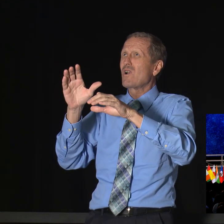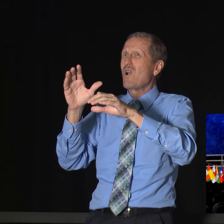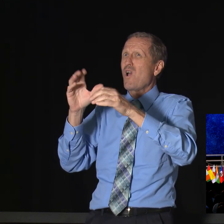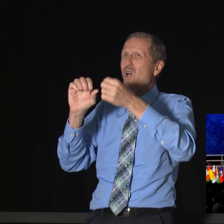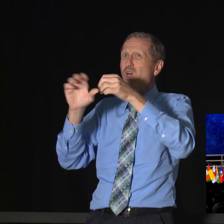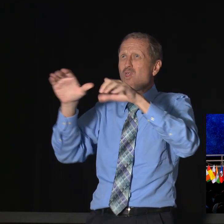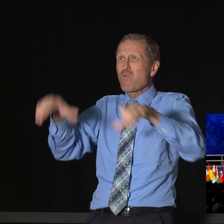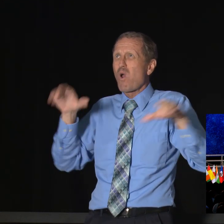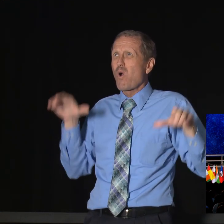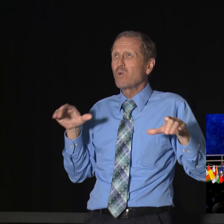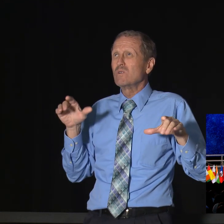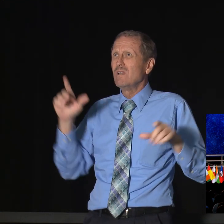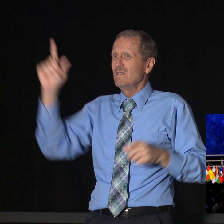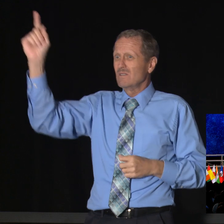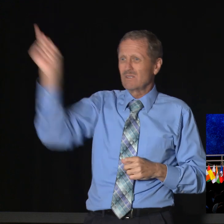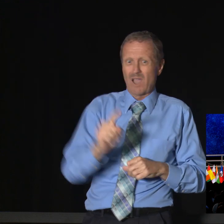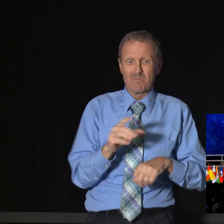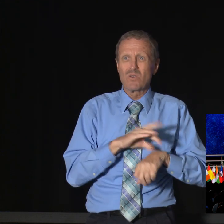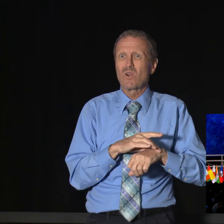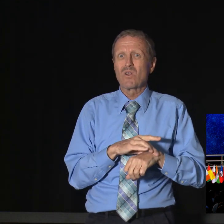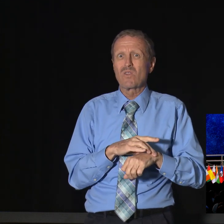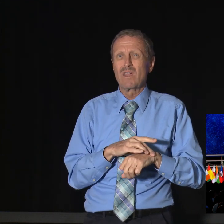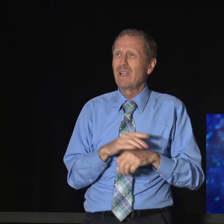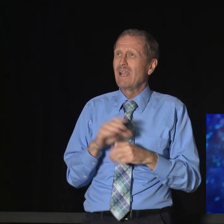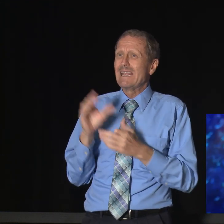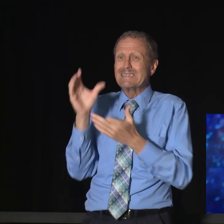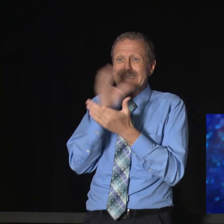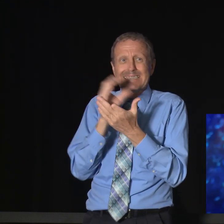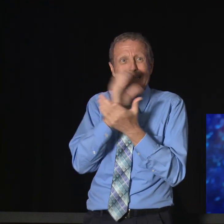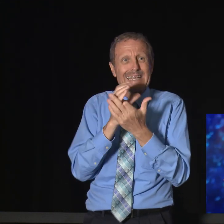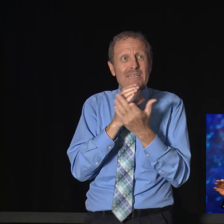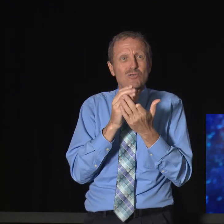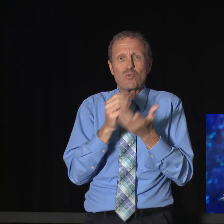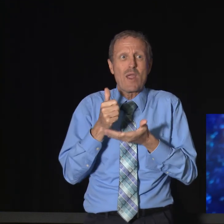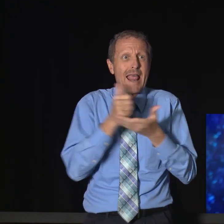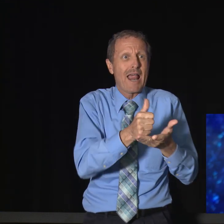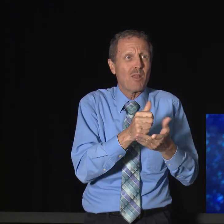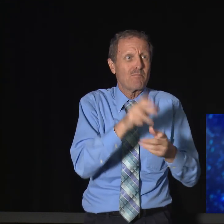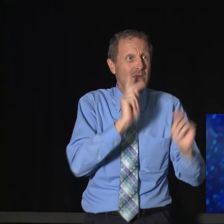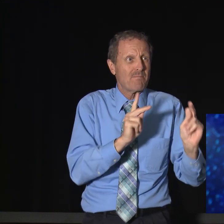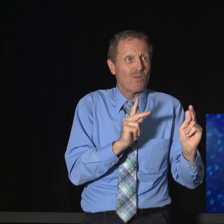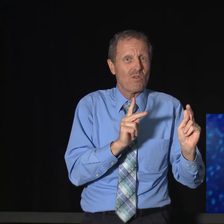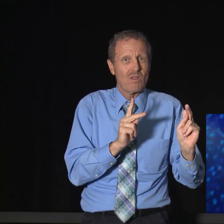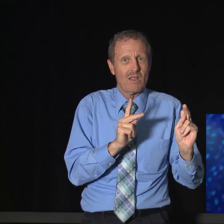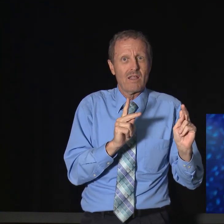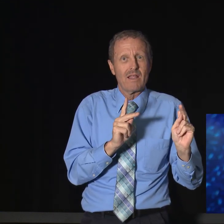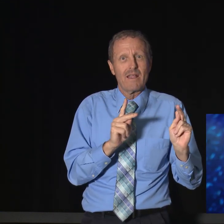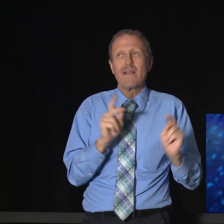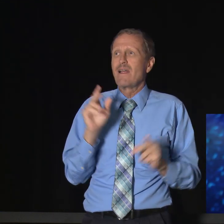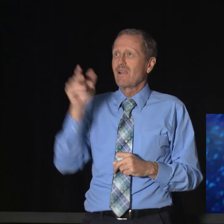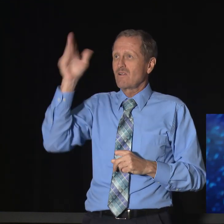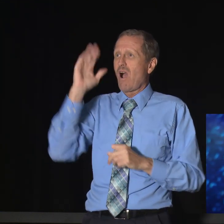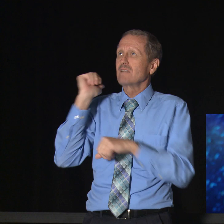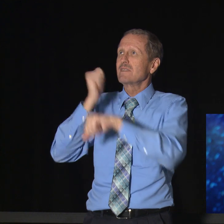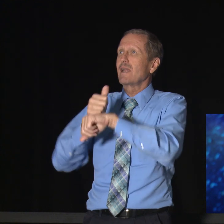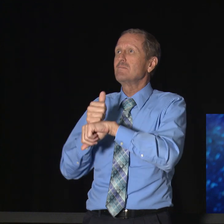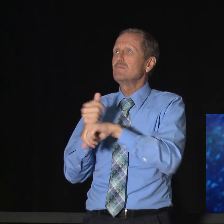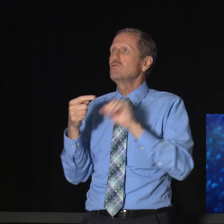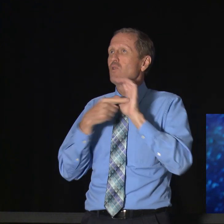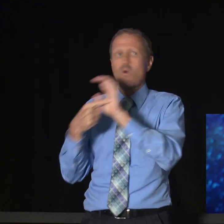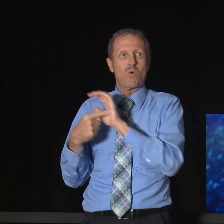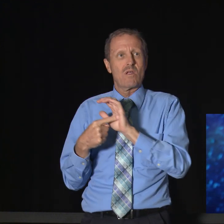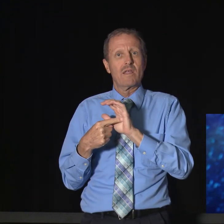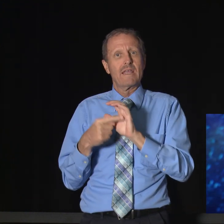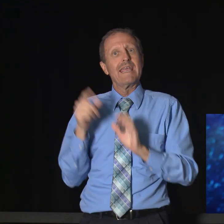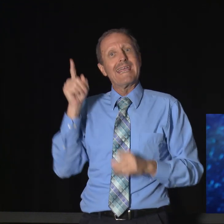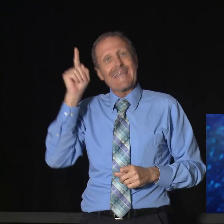humanity was the way that God established before the entire universe that he is worthy.